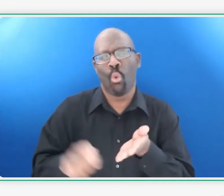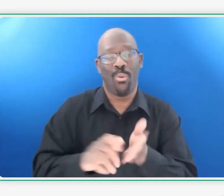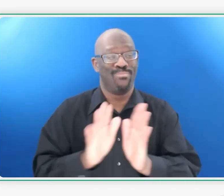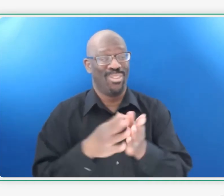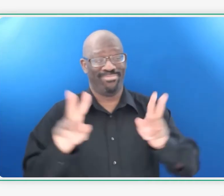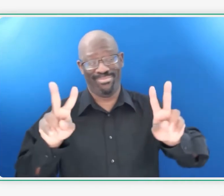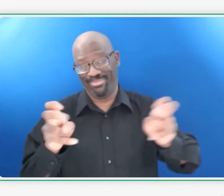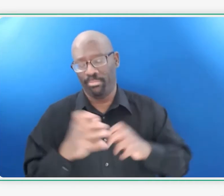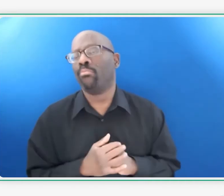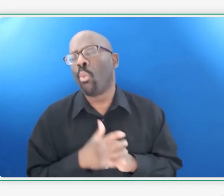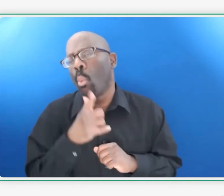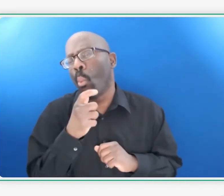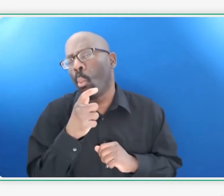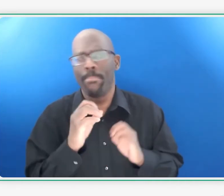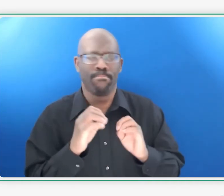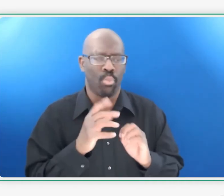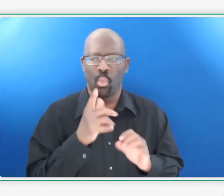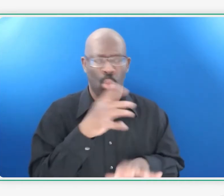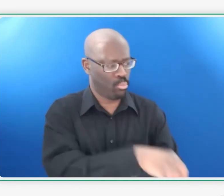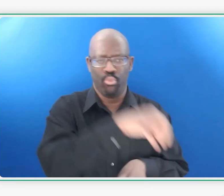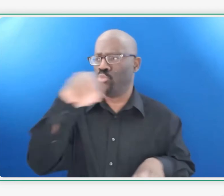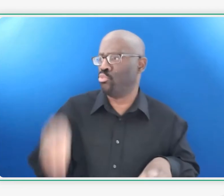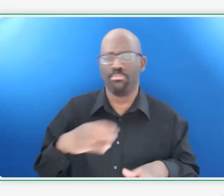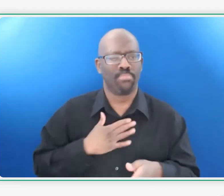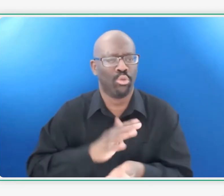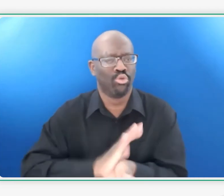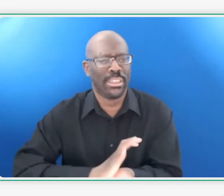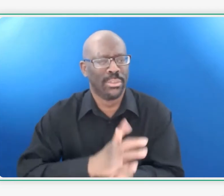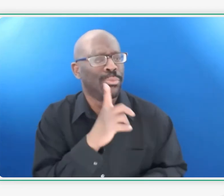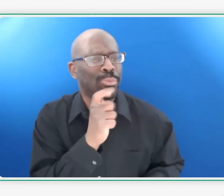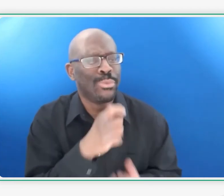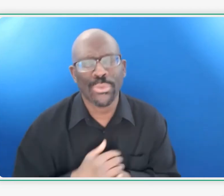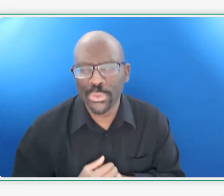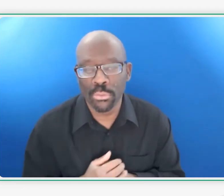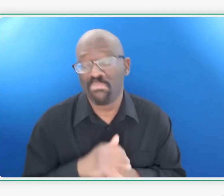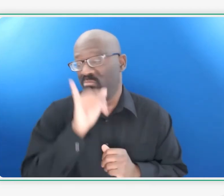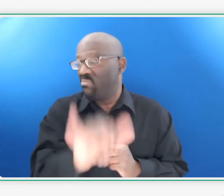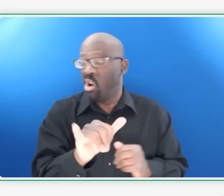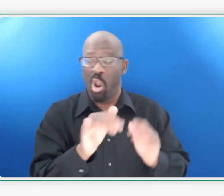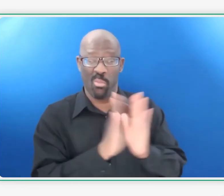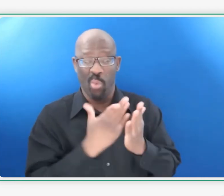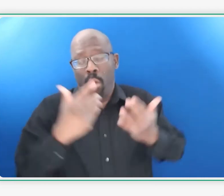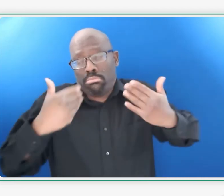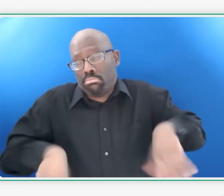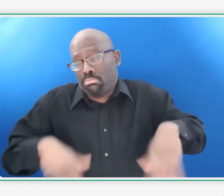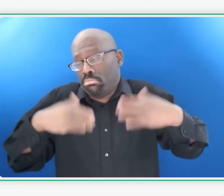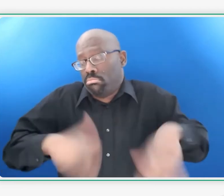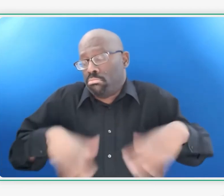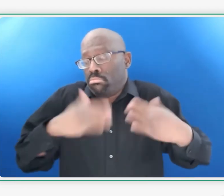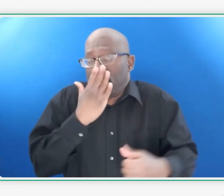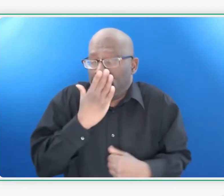author named Dr. Spencer Johnson, and he wrote a book entitled Who Moved My Cheese?